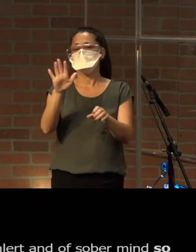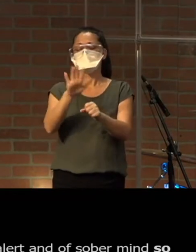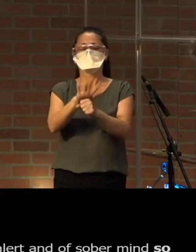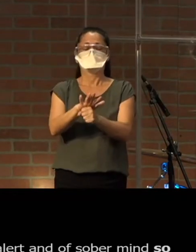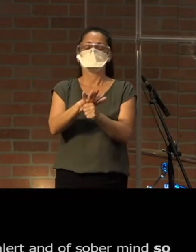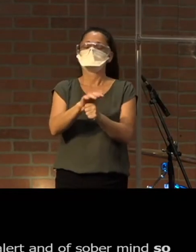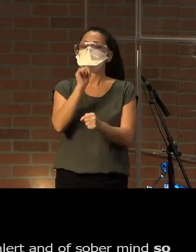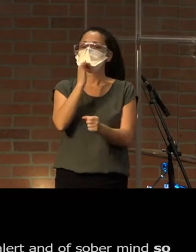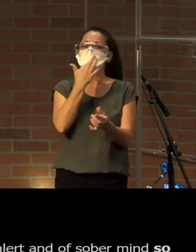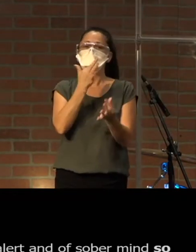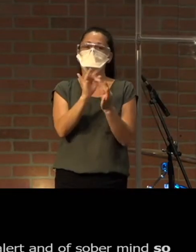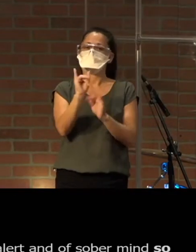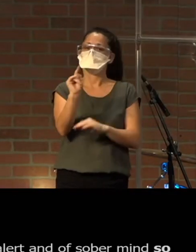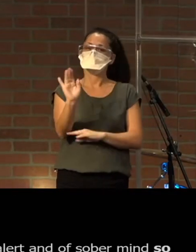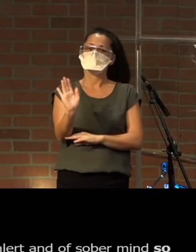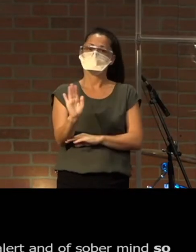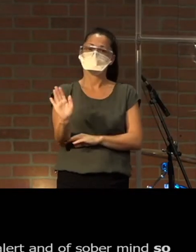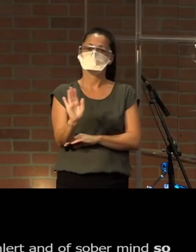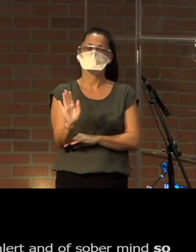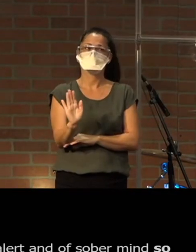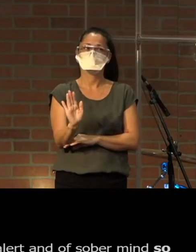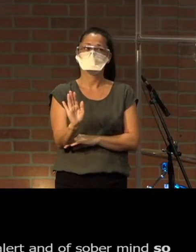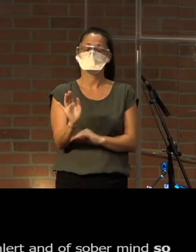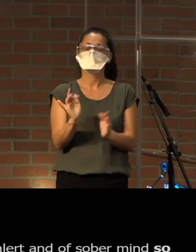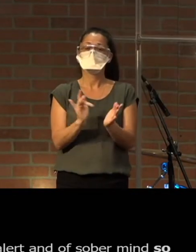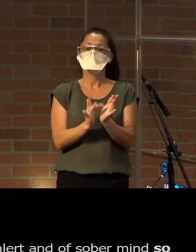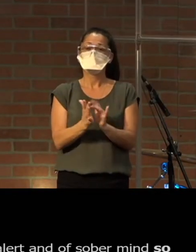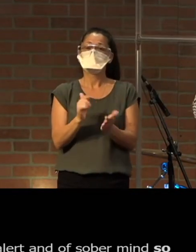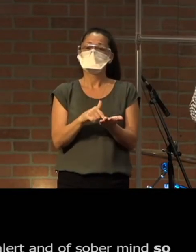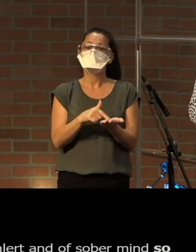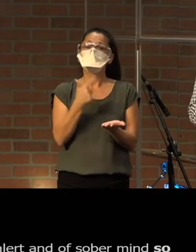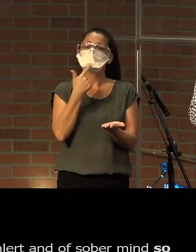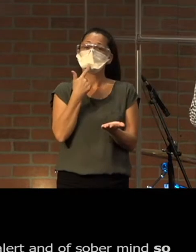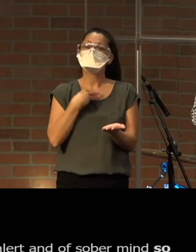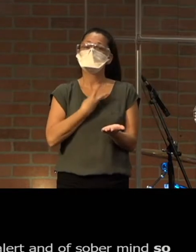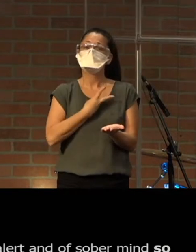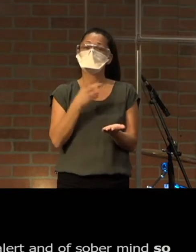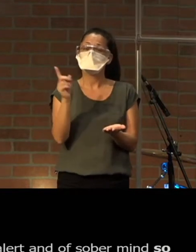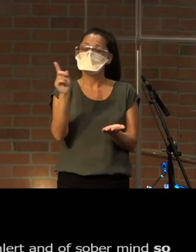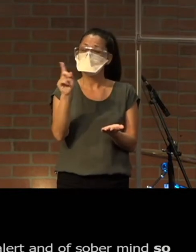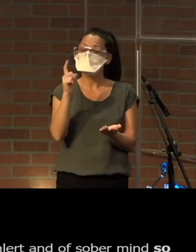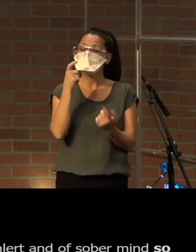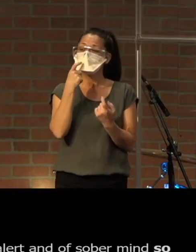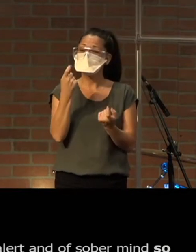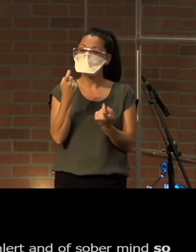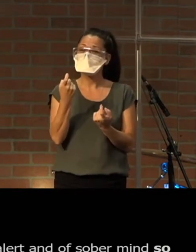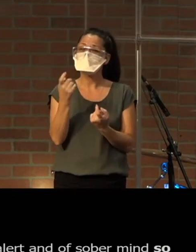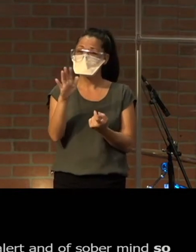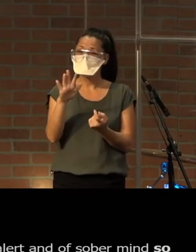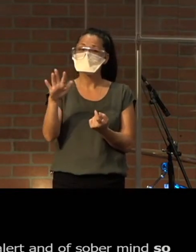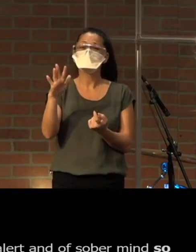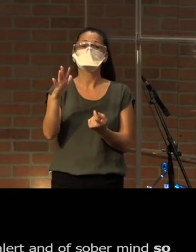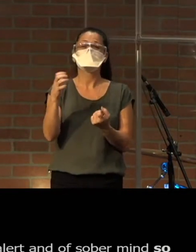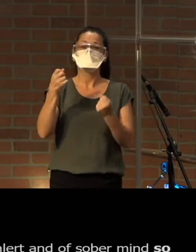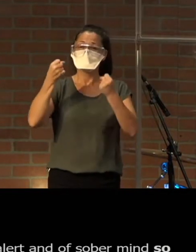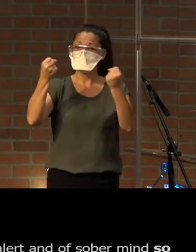not worth it? The Bible says that where sin abounds, grace abounds even